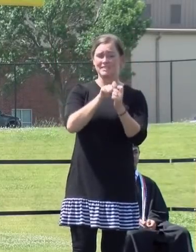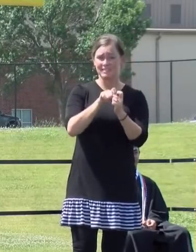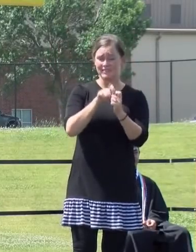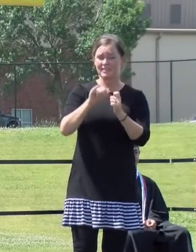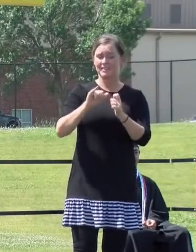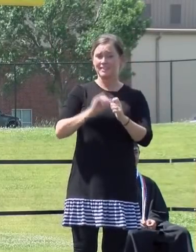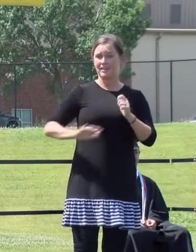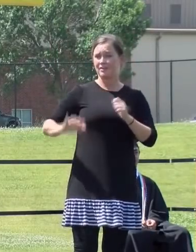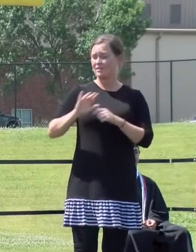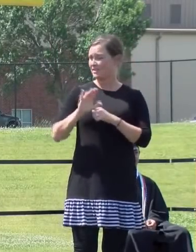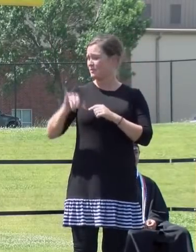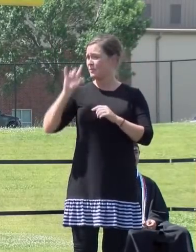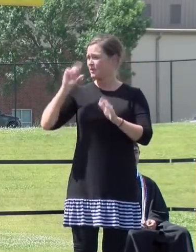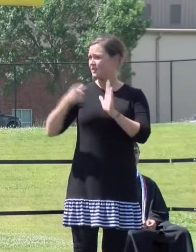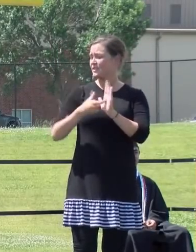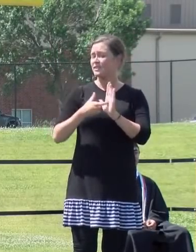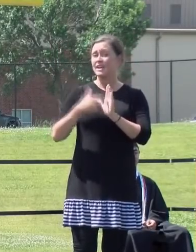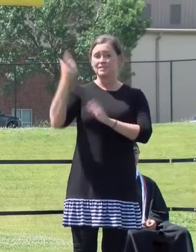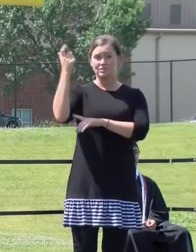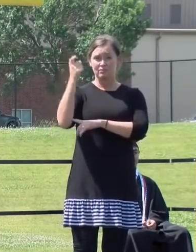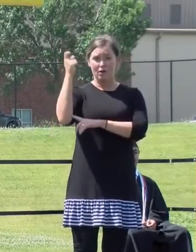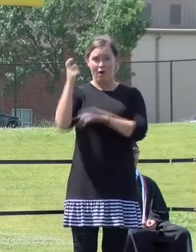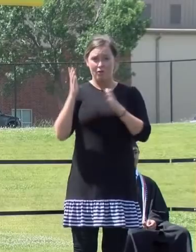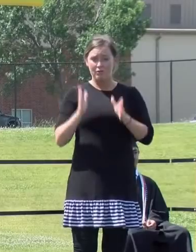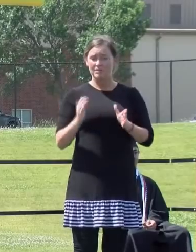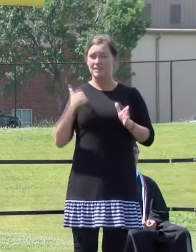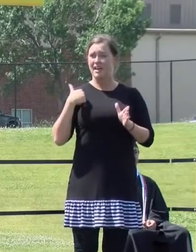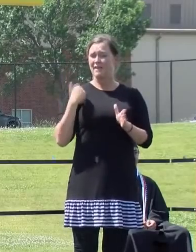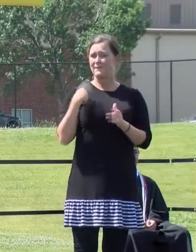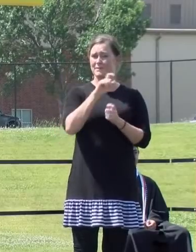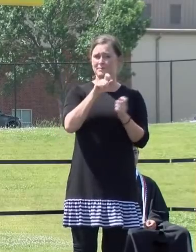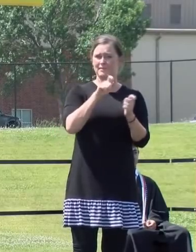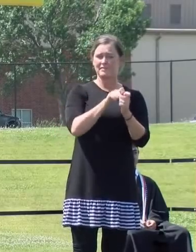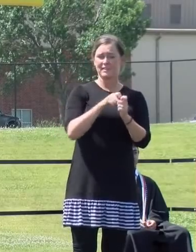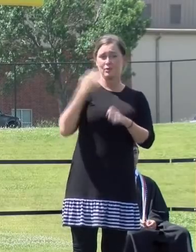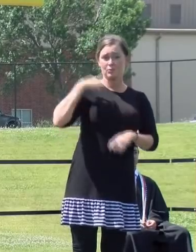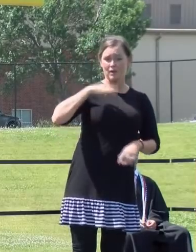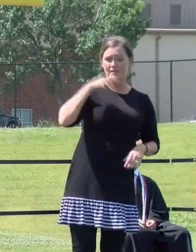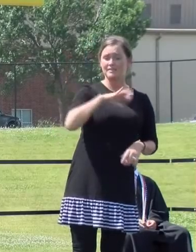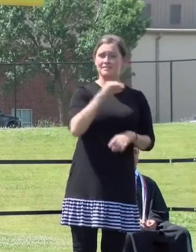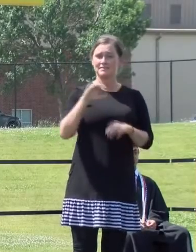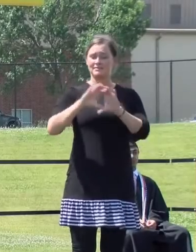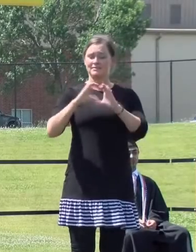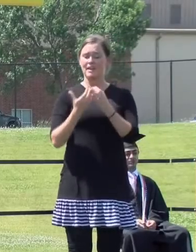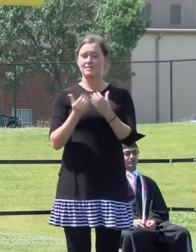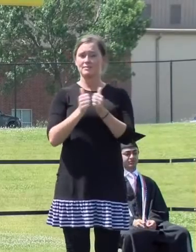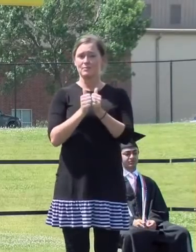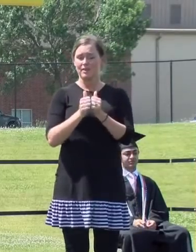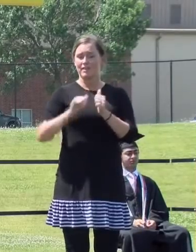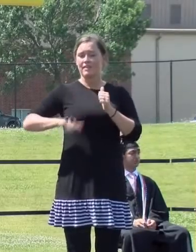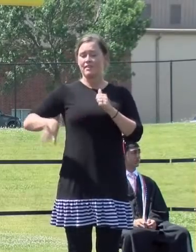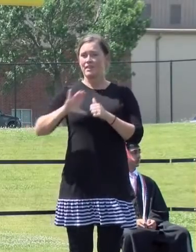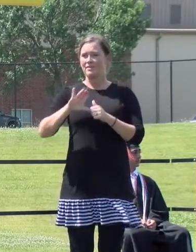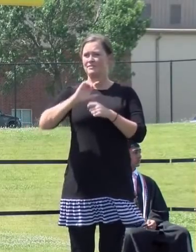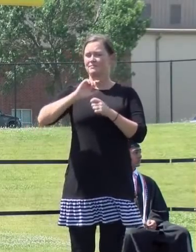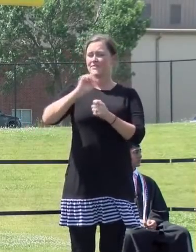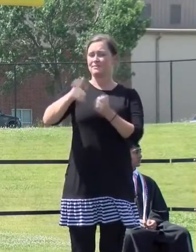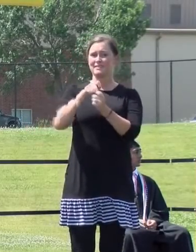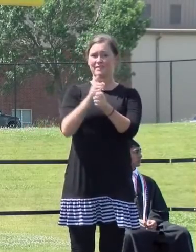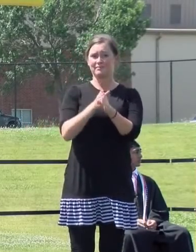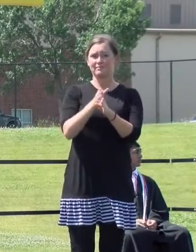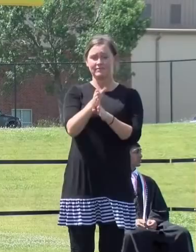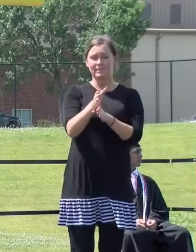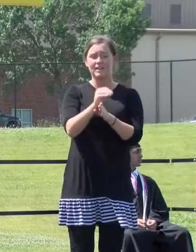to be recognized. Scholars have completed a specific number of credits and courses within their chosen subject area